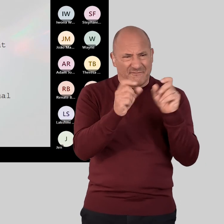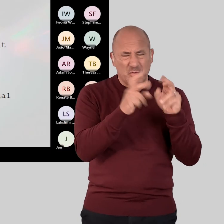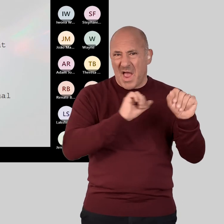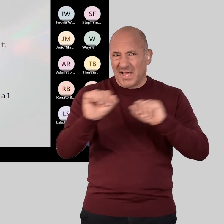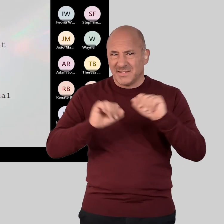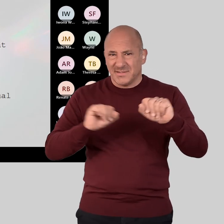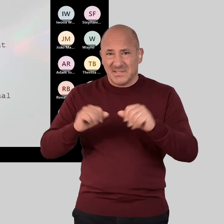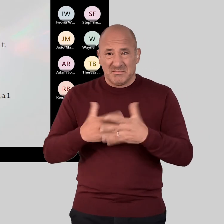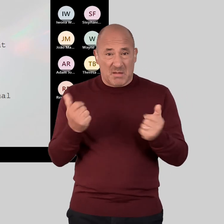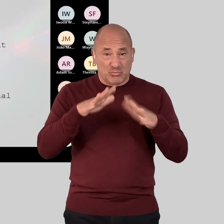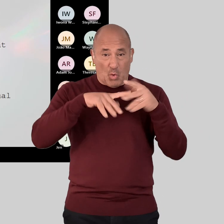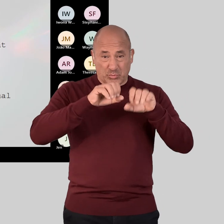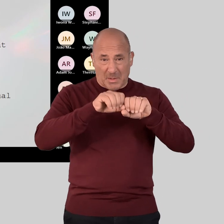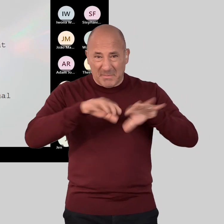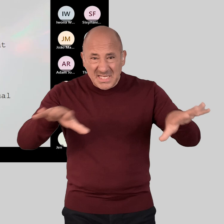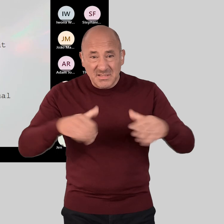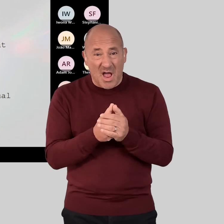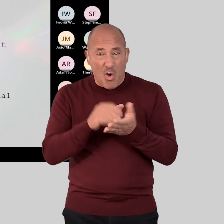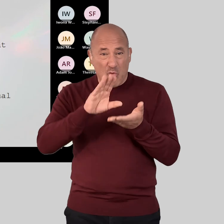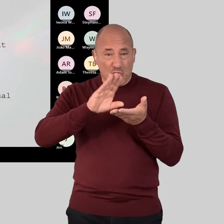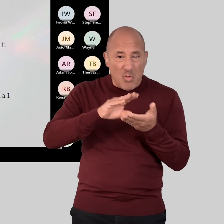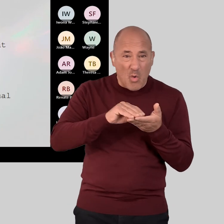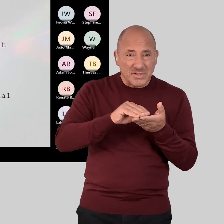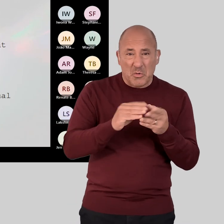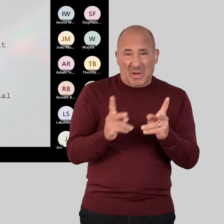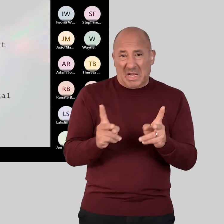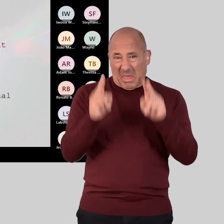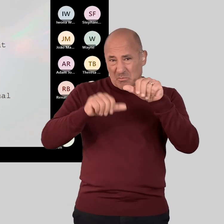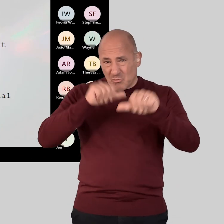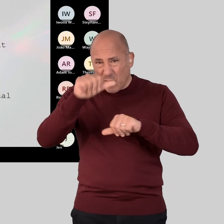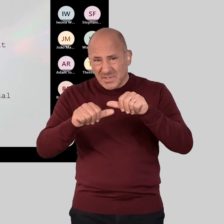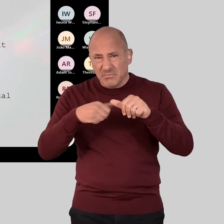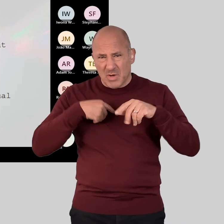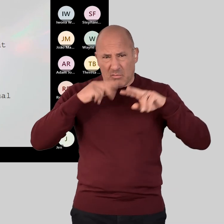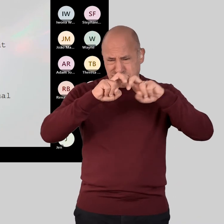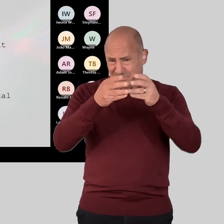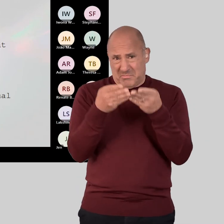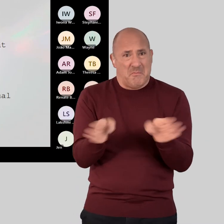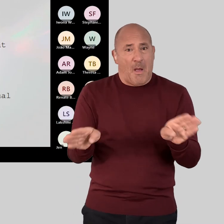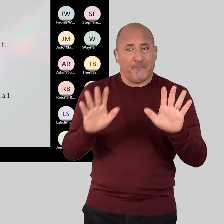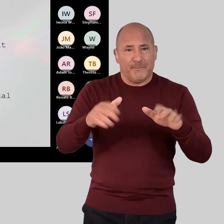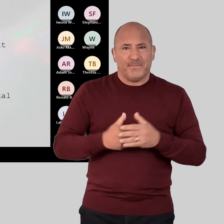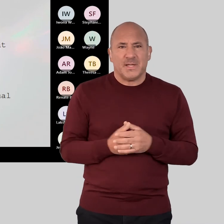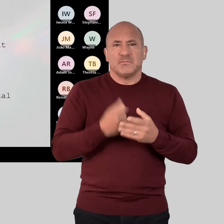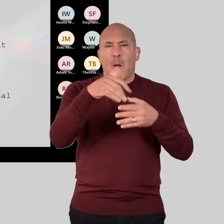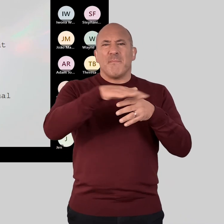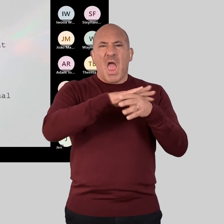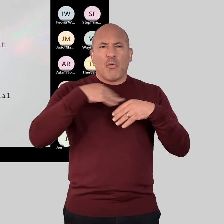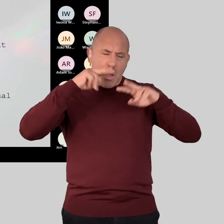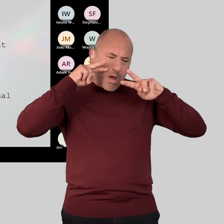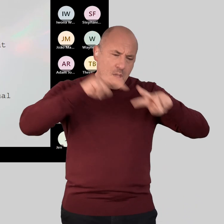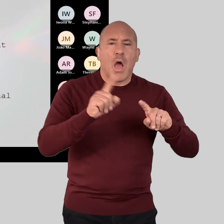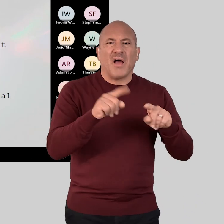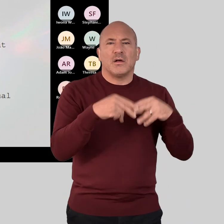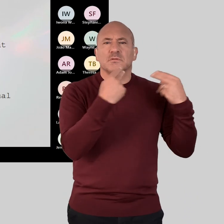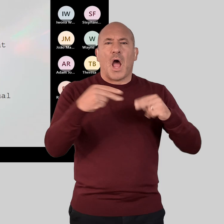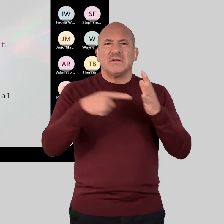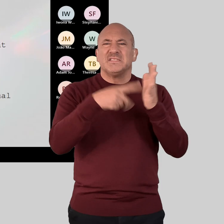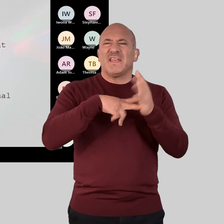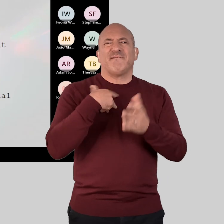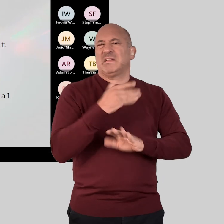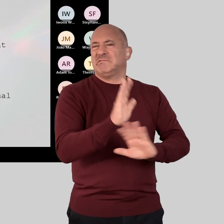is all the different ways that they share dance online. So that might be on social media, it might be recordings, clips of process. So we were looking quite